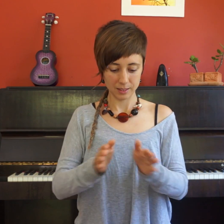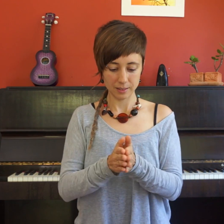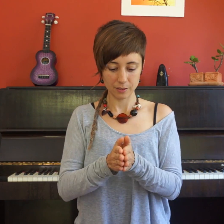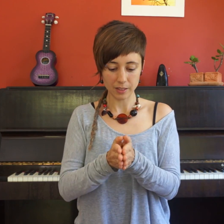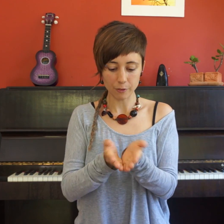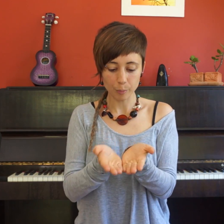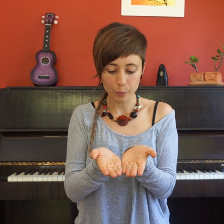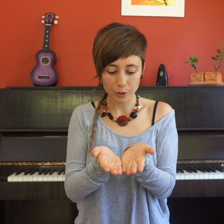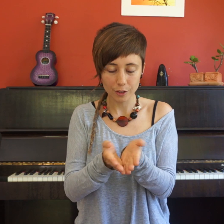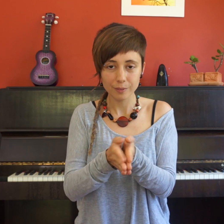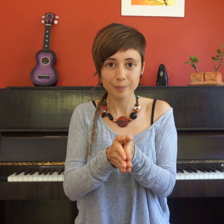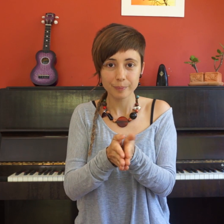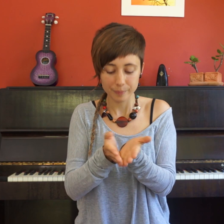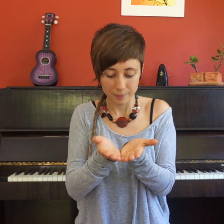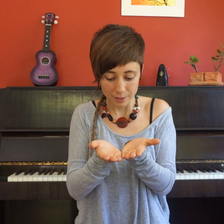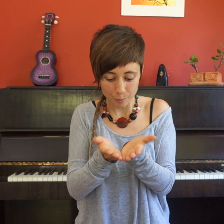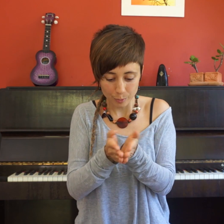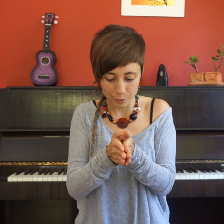This is the sign for book. This is a book.